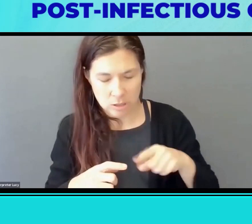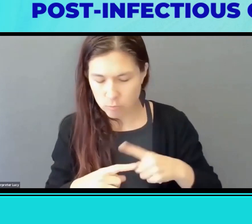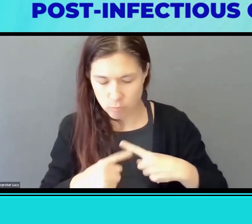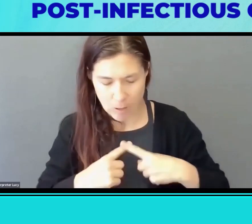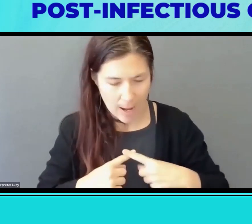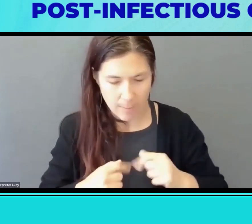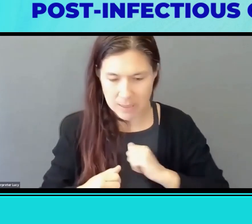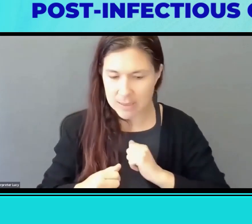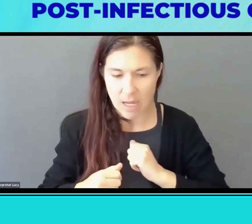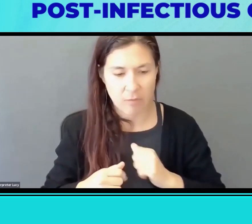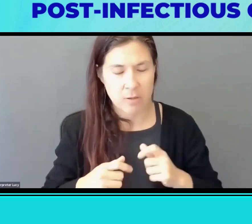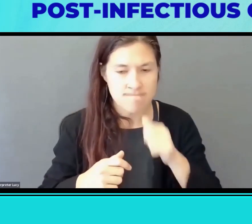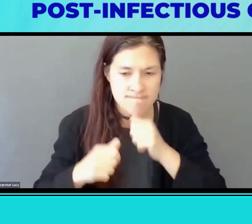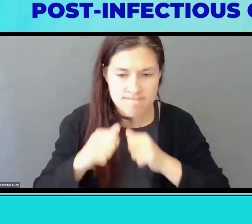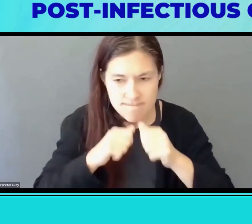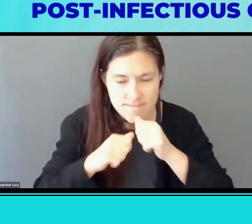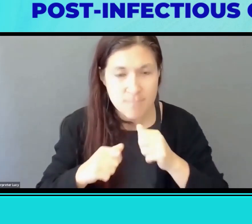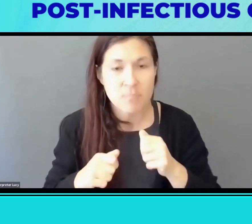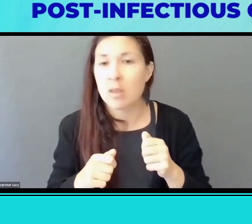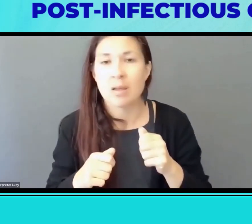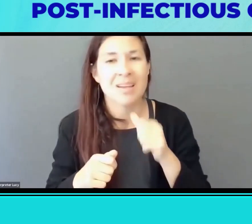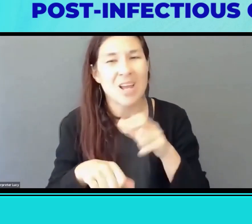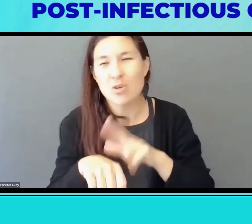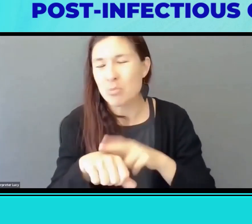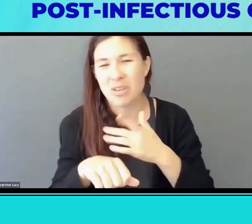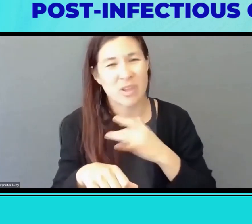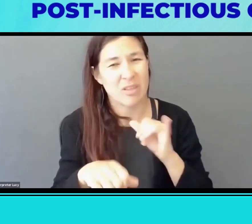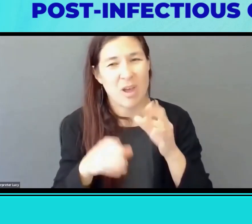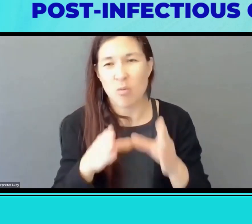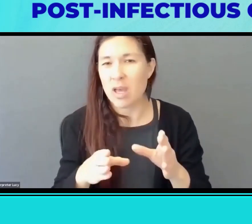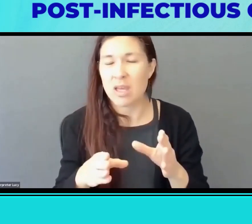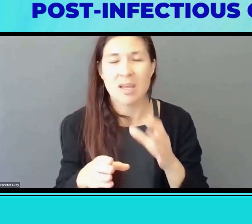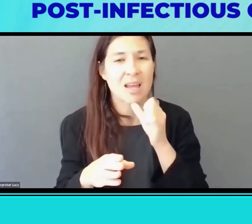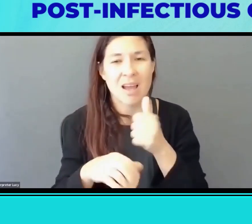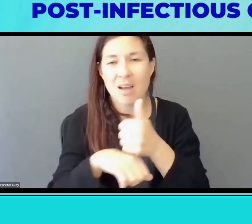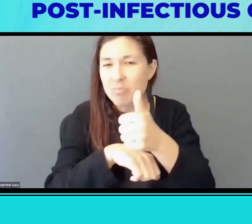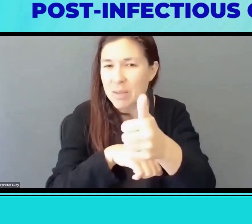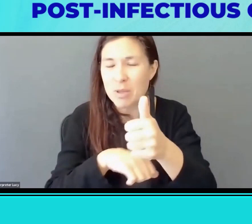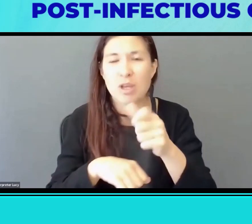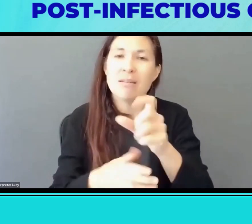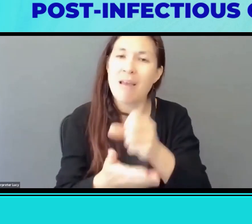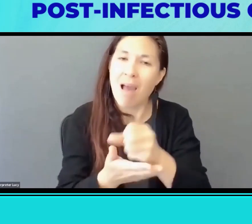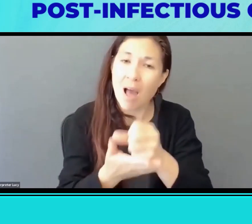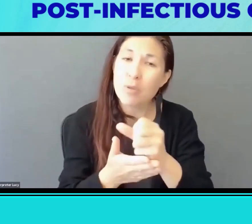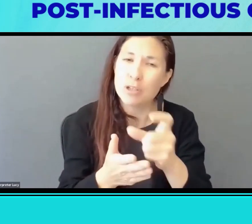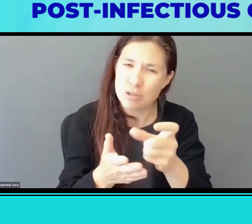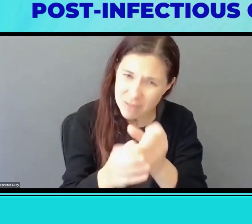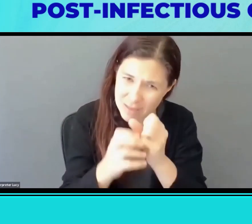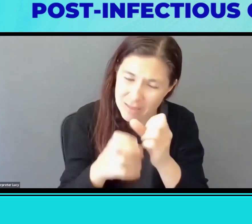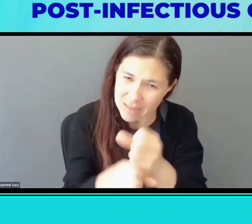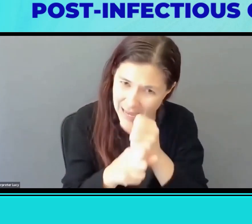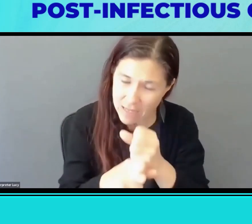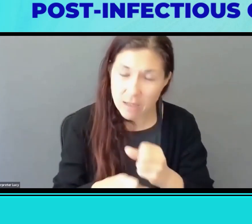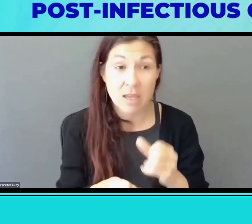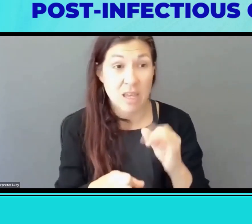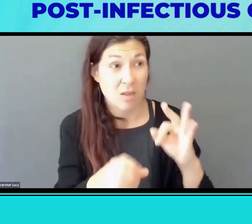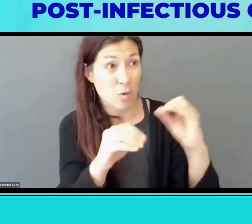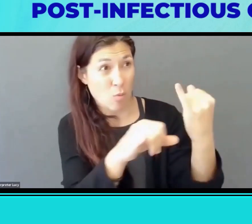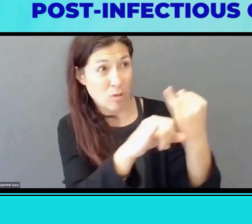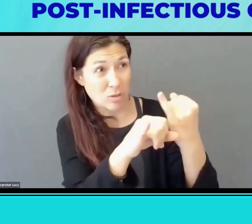York behind in order to move in with my parents here in Massachusetts in my 30s so they could take care of me. Since then, I've watched my friends and siblings